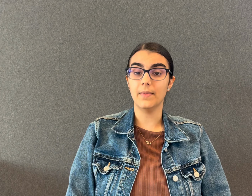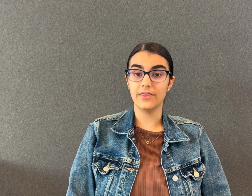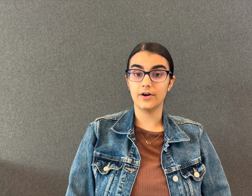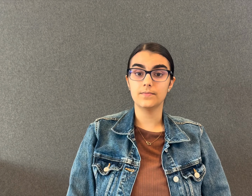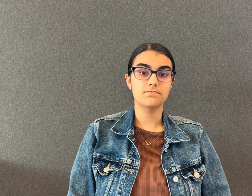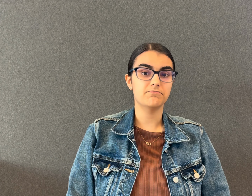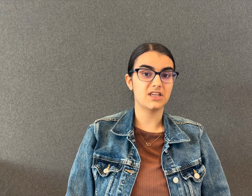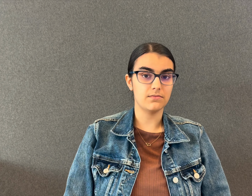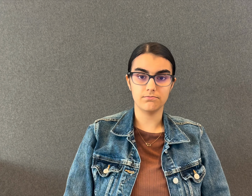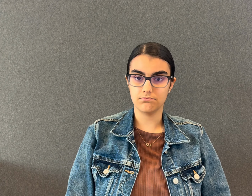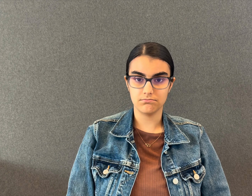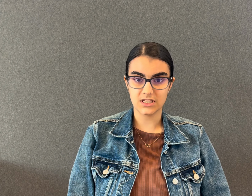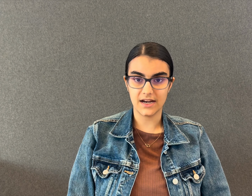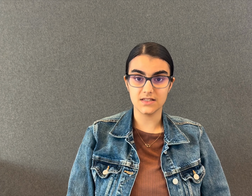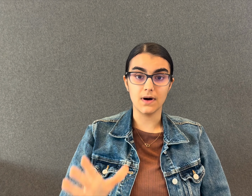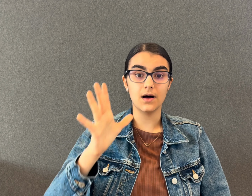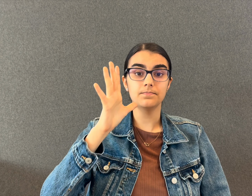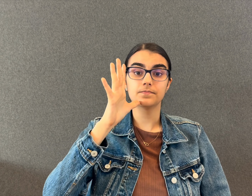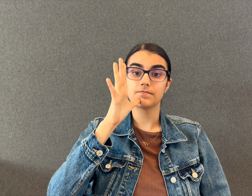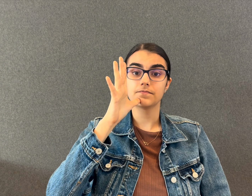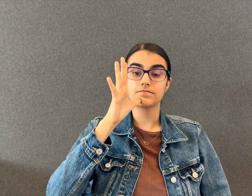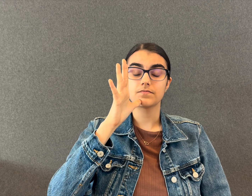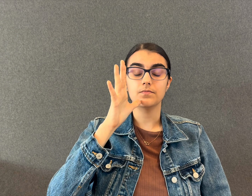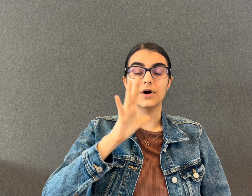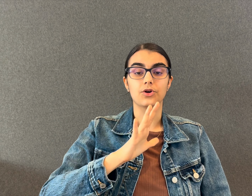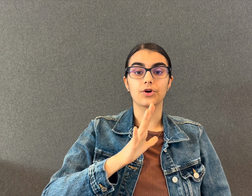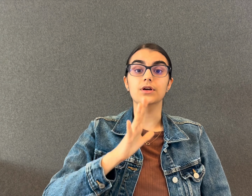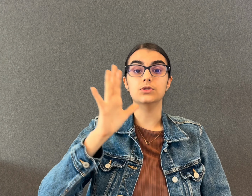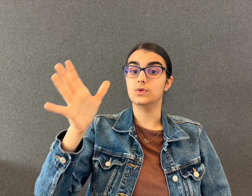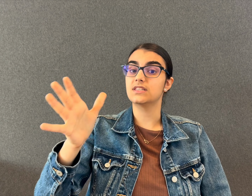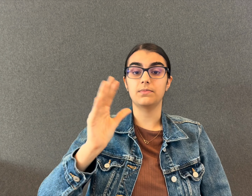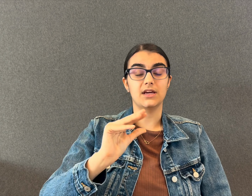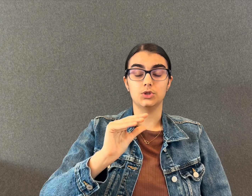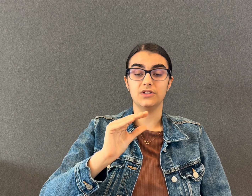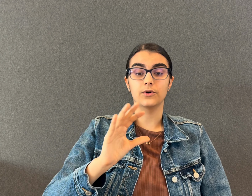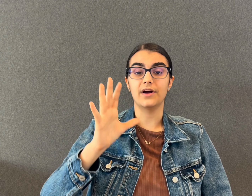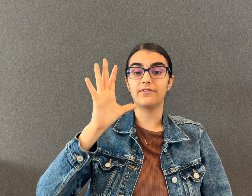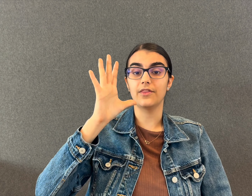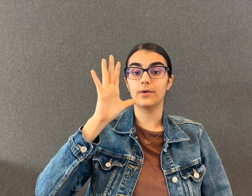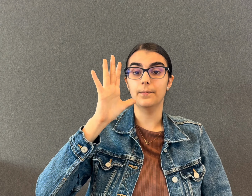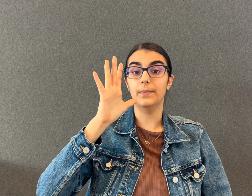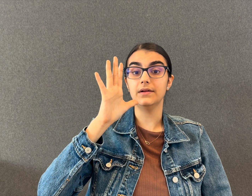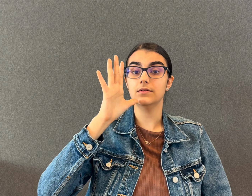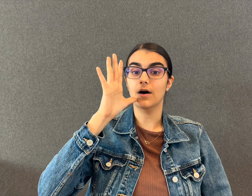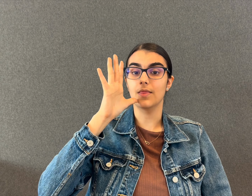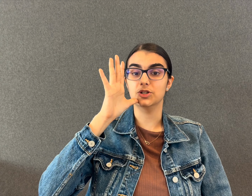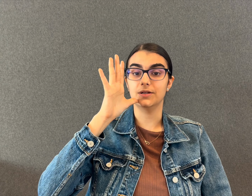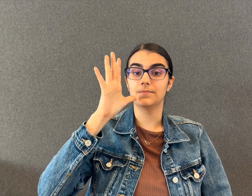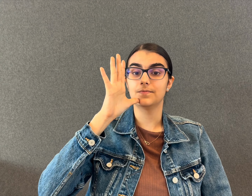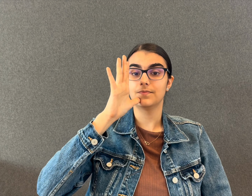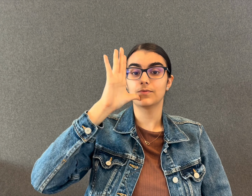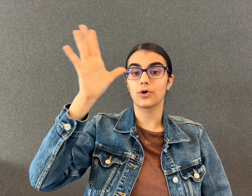Grandmother, same sign as mom, but you're gonna do the same thing as you did for grandfather, but on the chin,